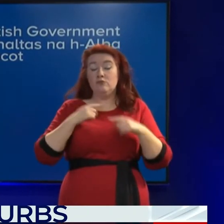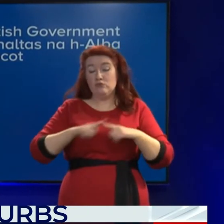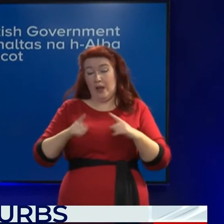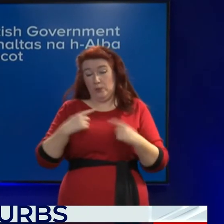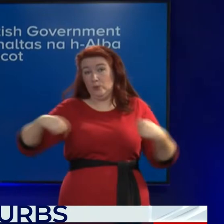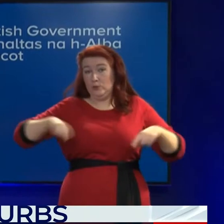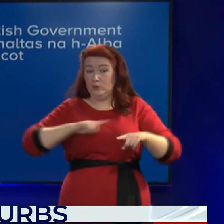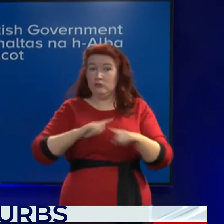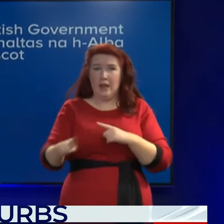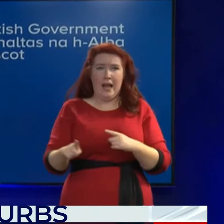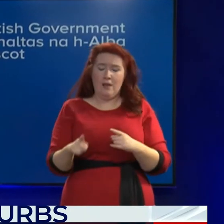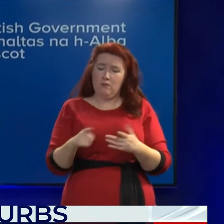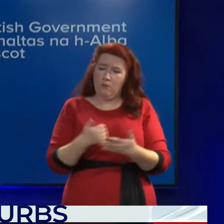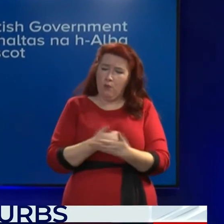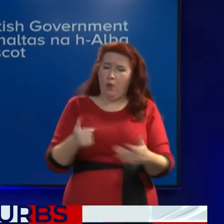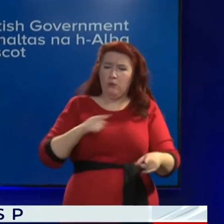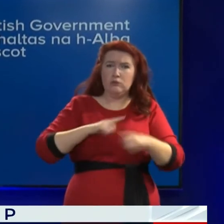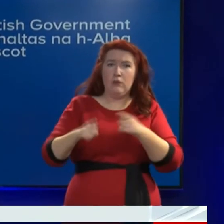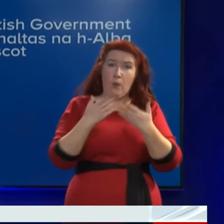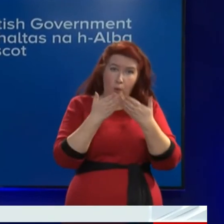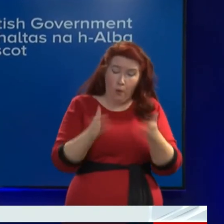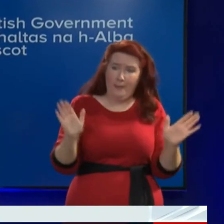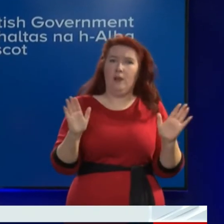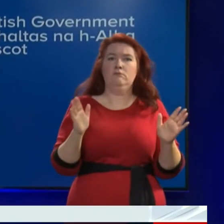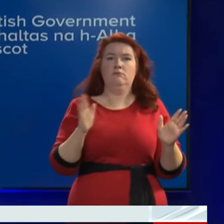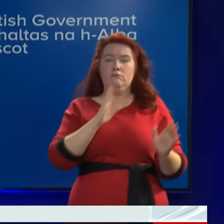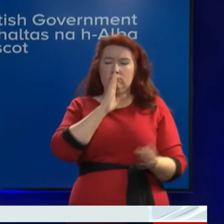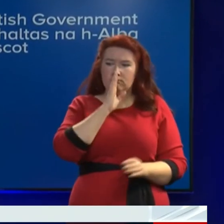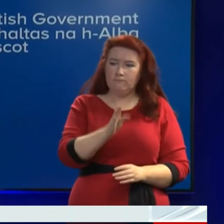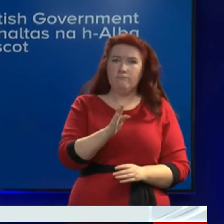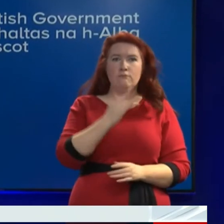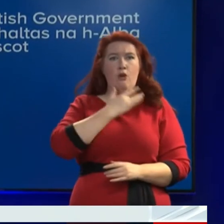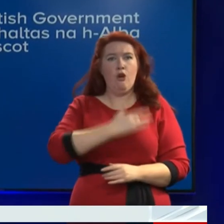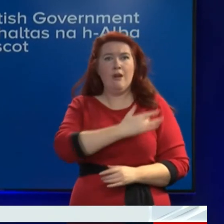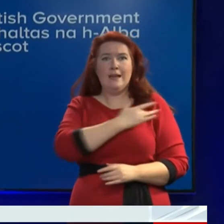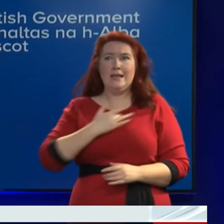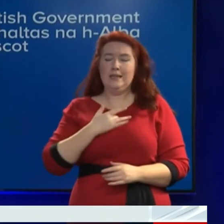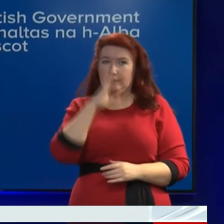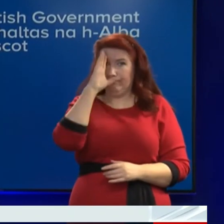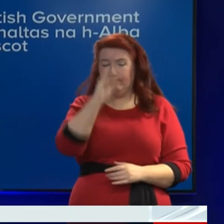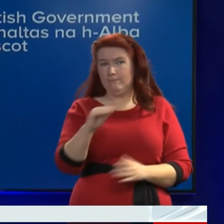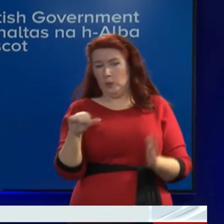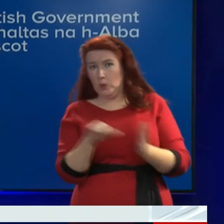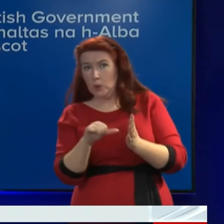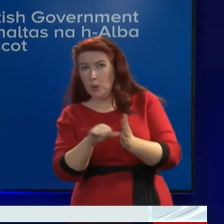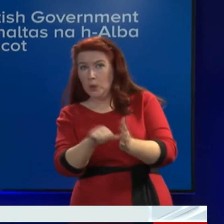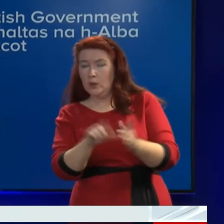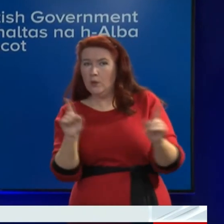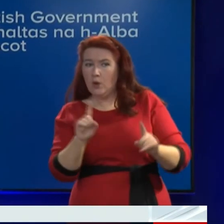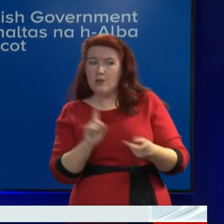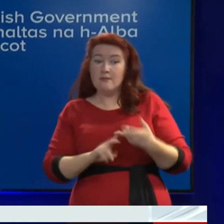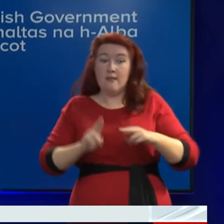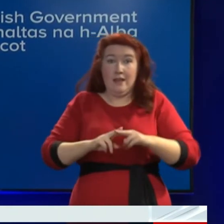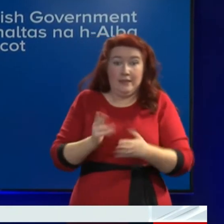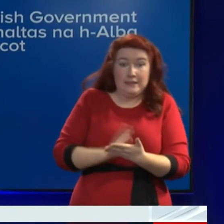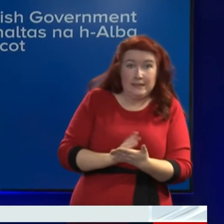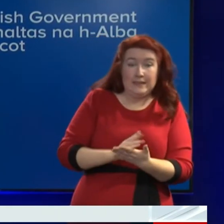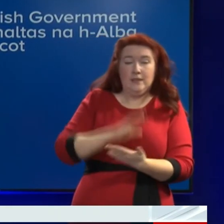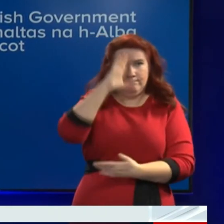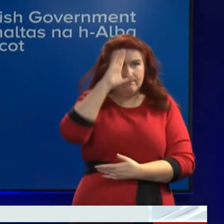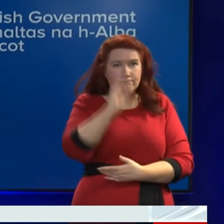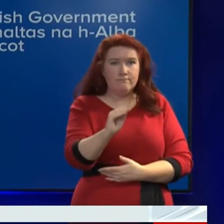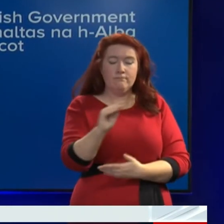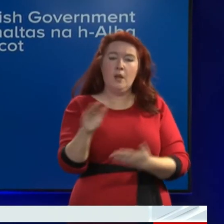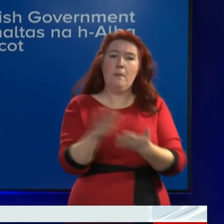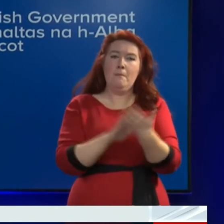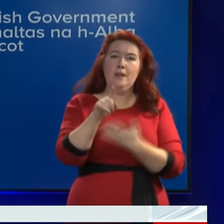very hard to be open and upfront with you about the challenges and the uncertainties confronting us, so that